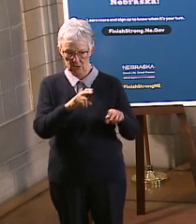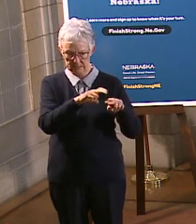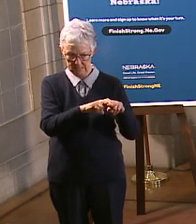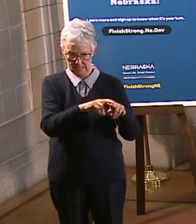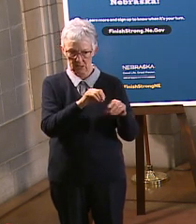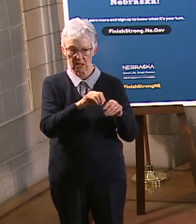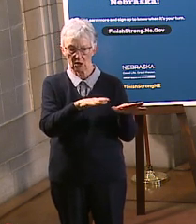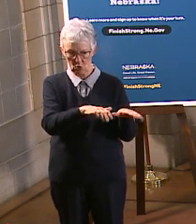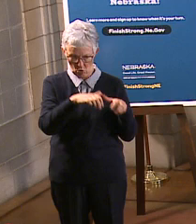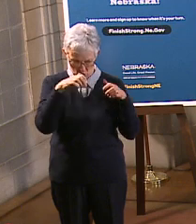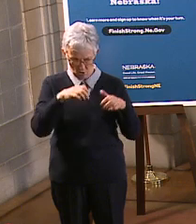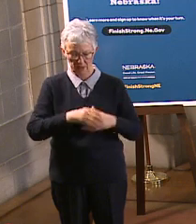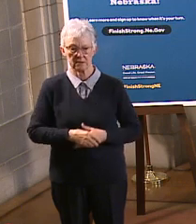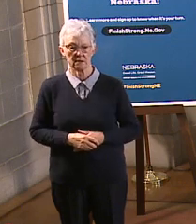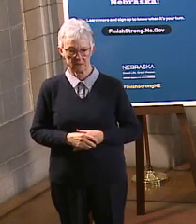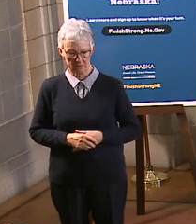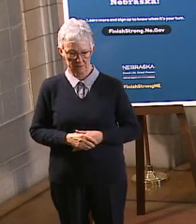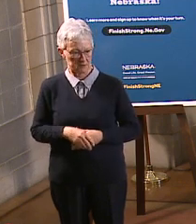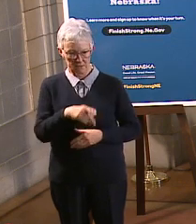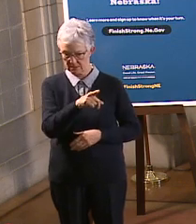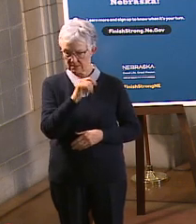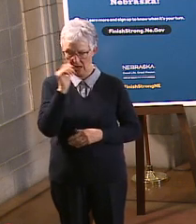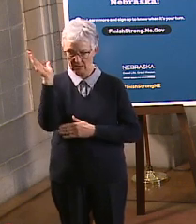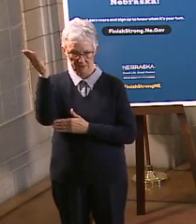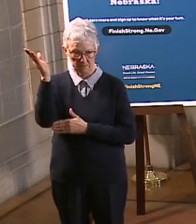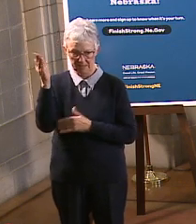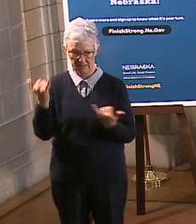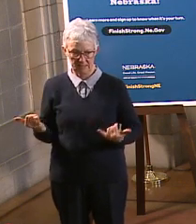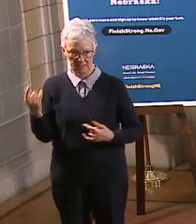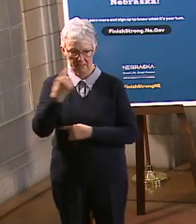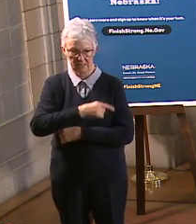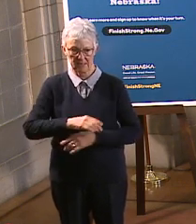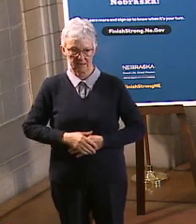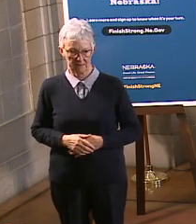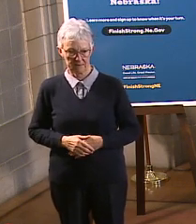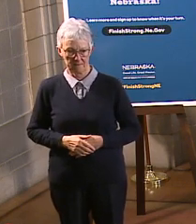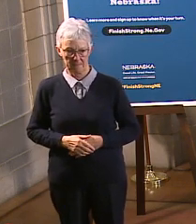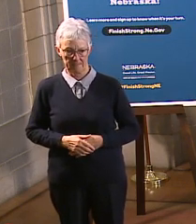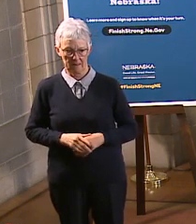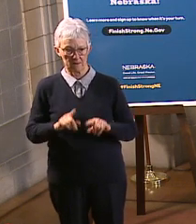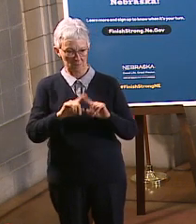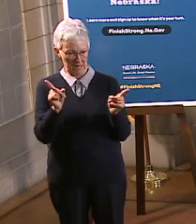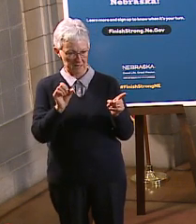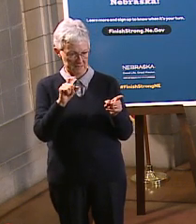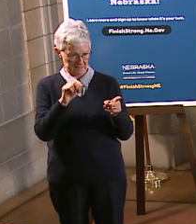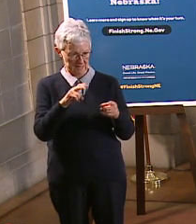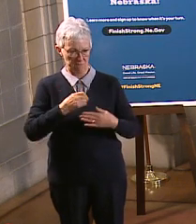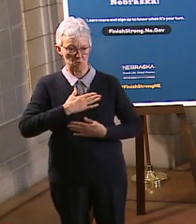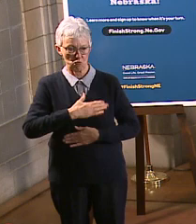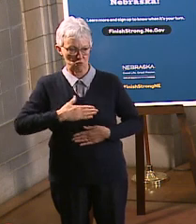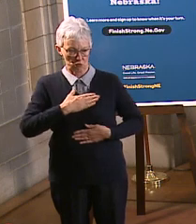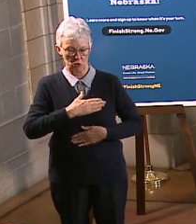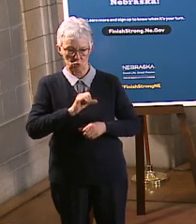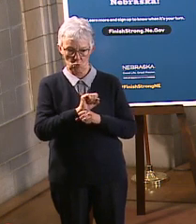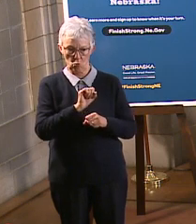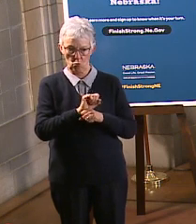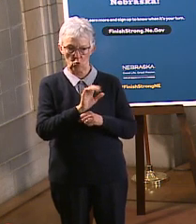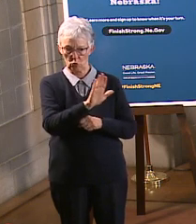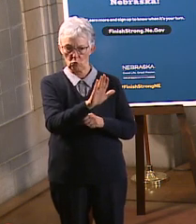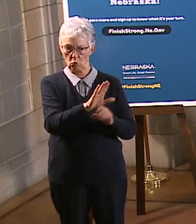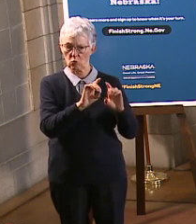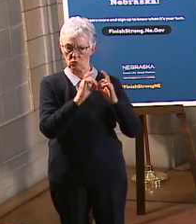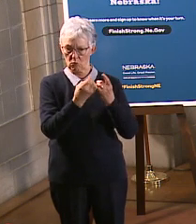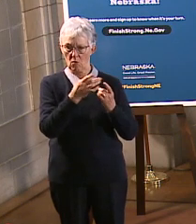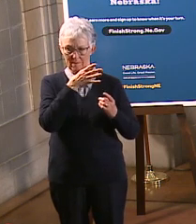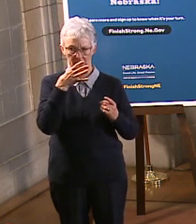today. Steve, thank you for joining us. Steve's actually not going to be speaking today, but Steve, I appreciate all the work the Department of Agriculture does to